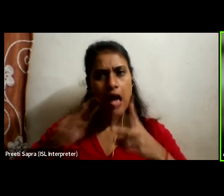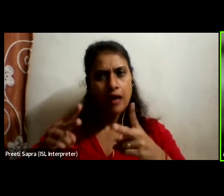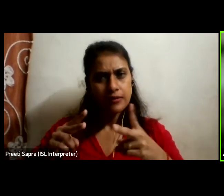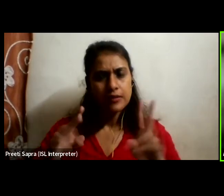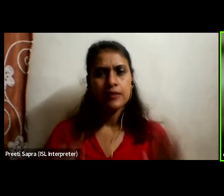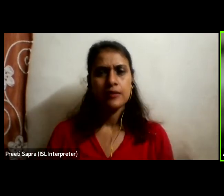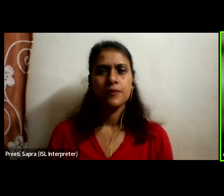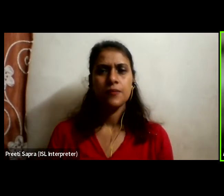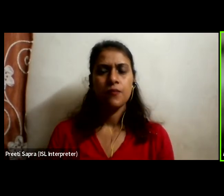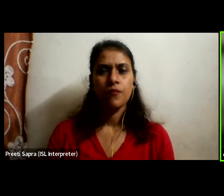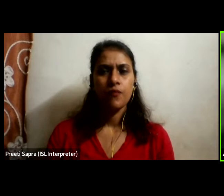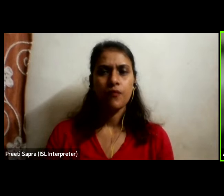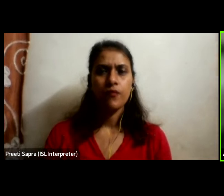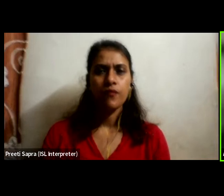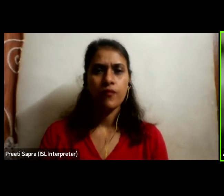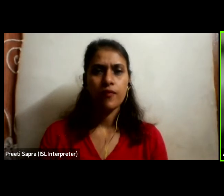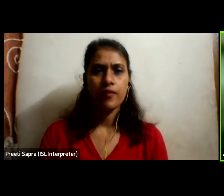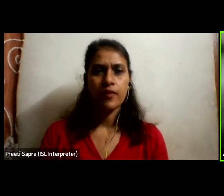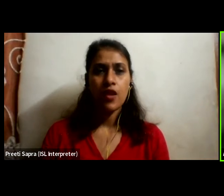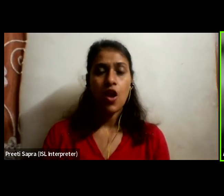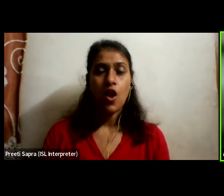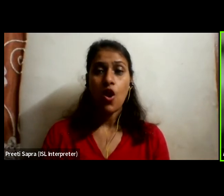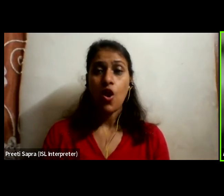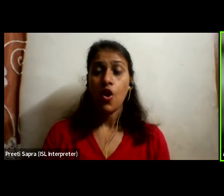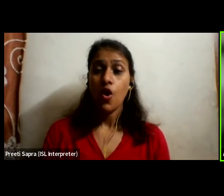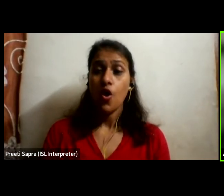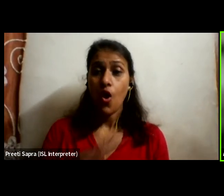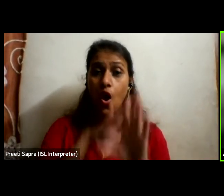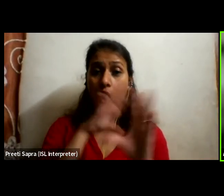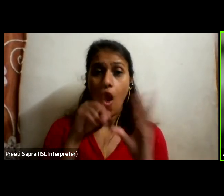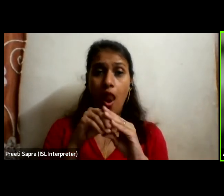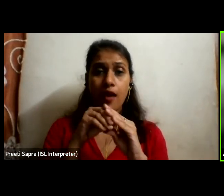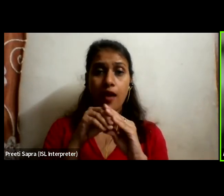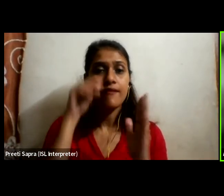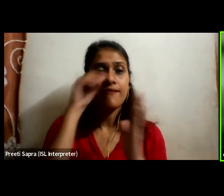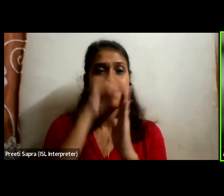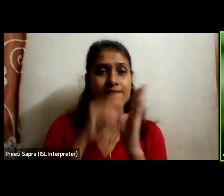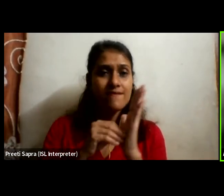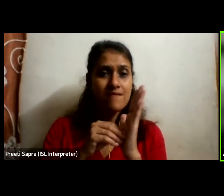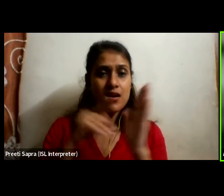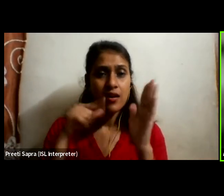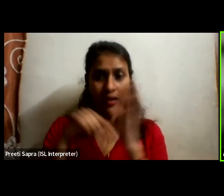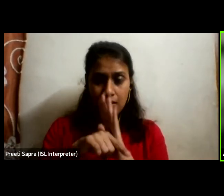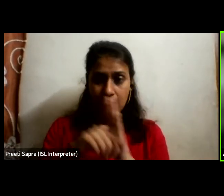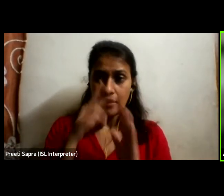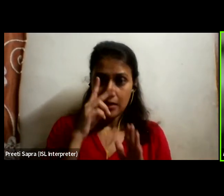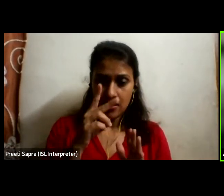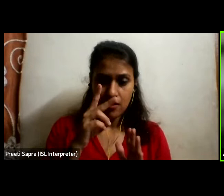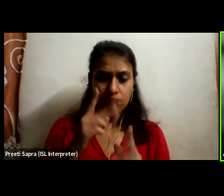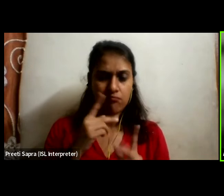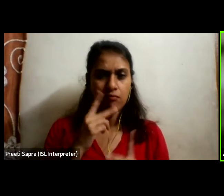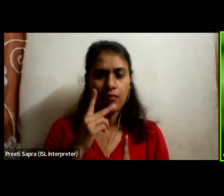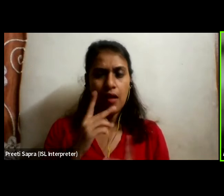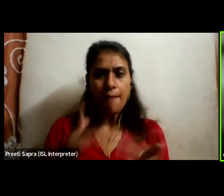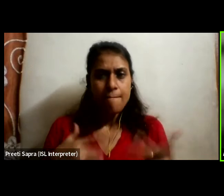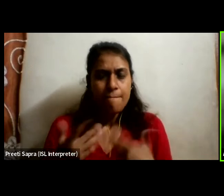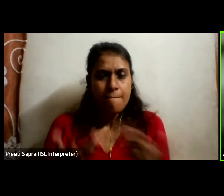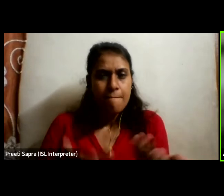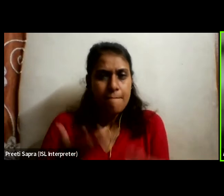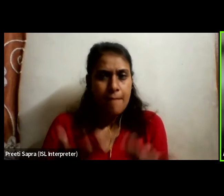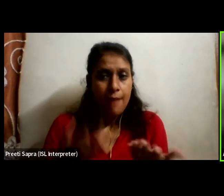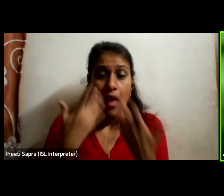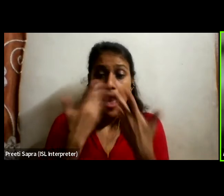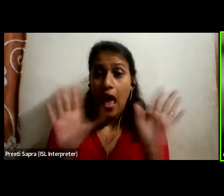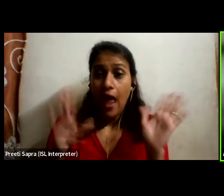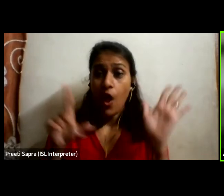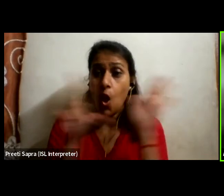think they all cover different facets of the AI lifecycle, and that's sort of how I visualize whether any of these laws, any